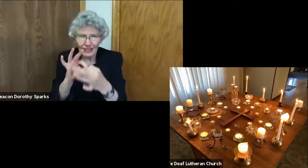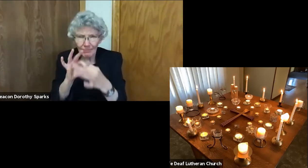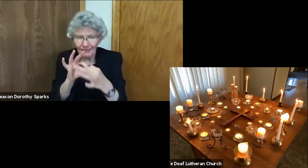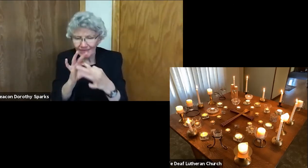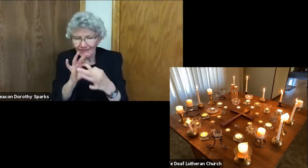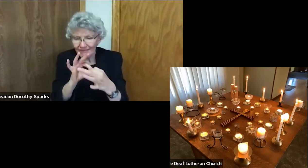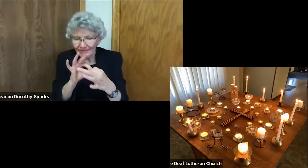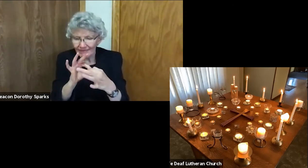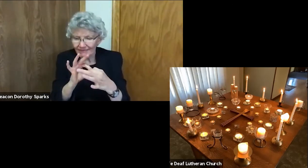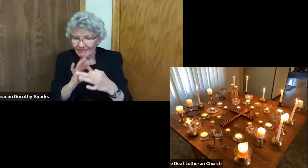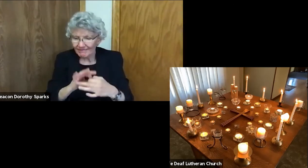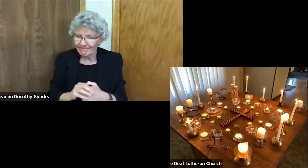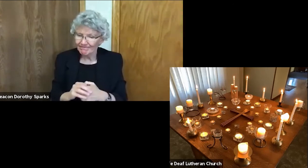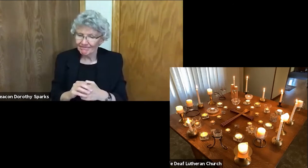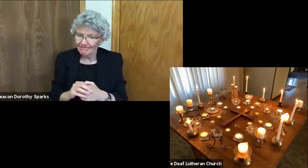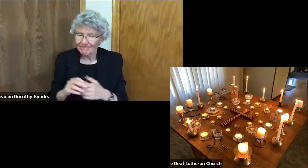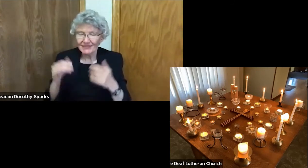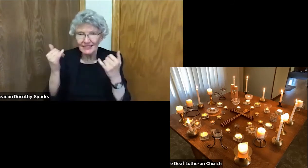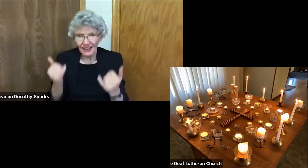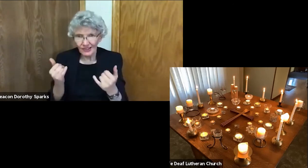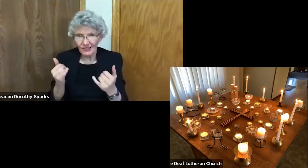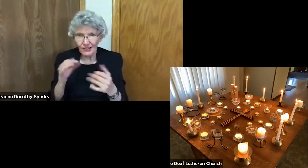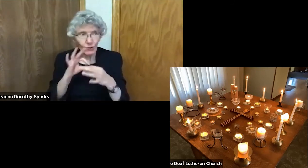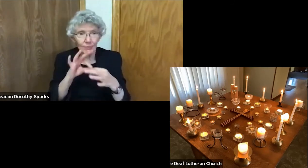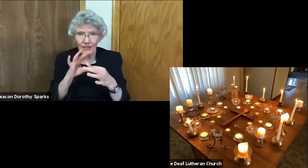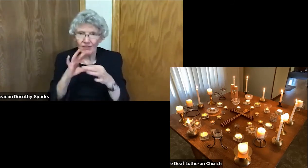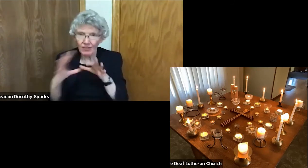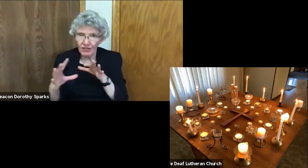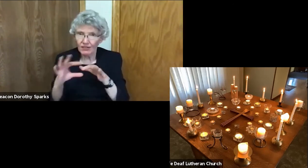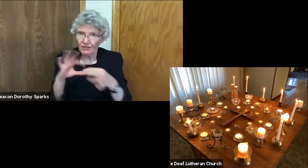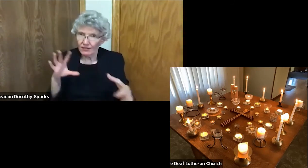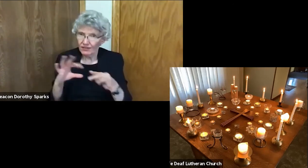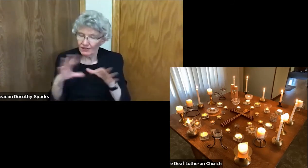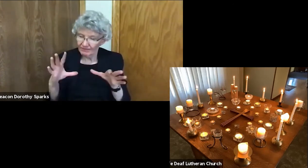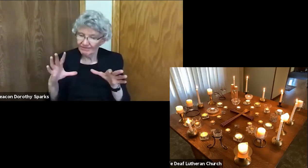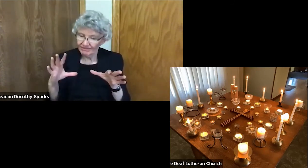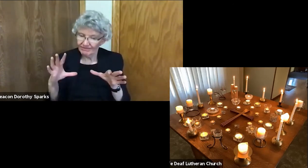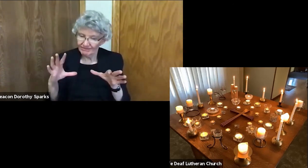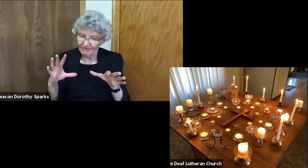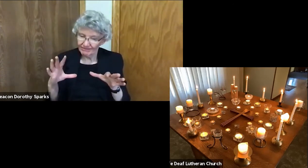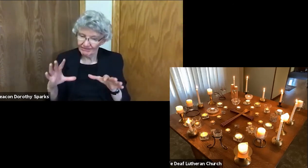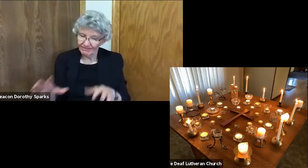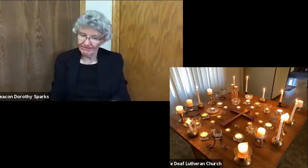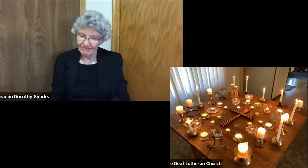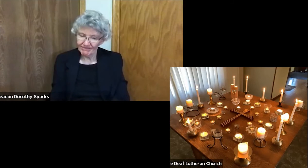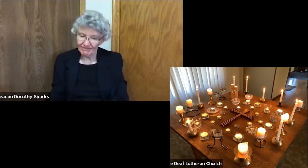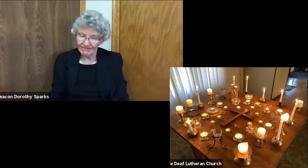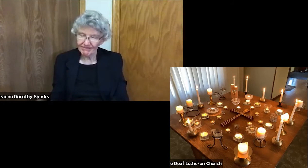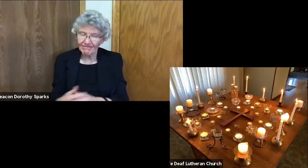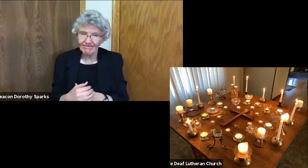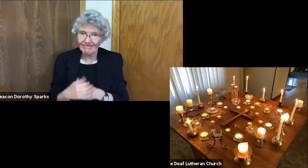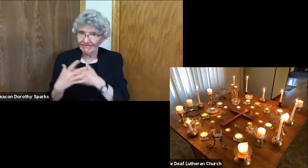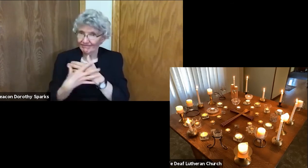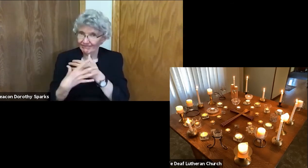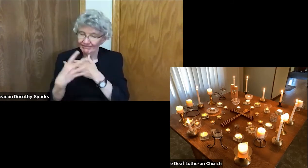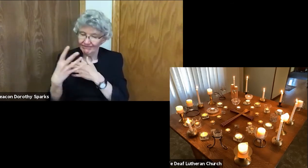You created the world with relationships, and now relationships are fractured.